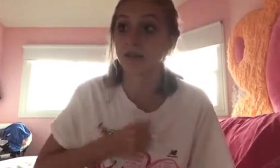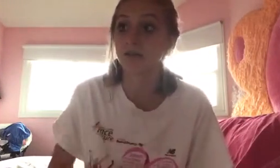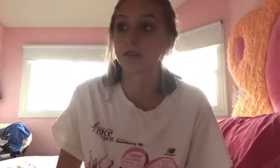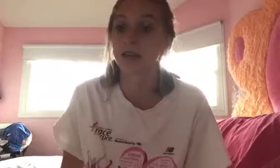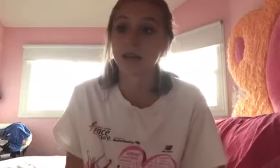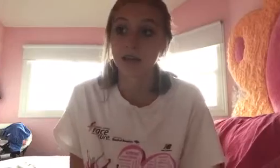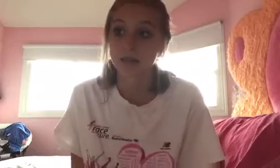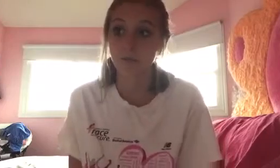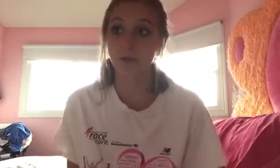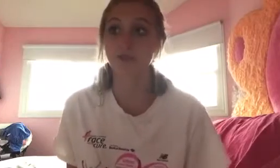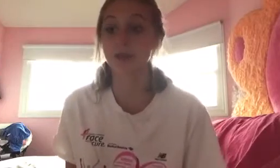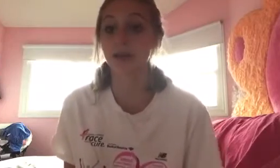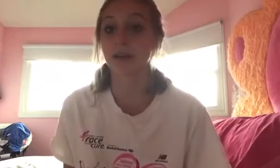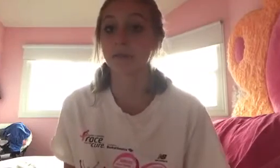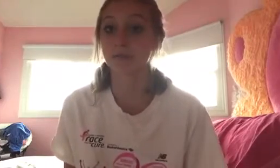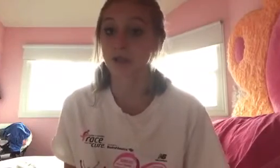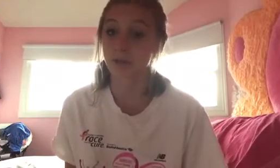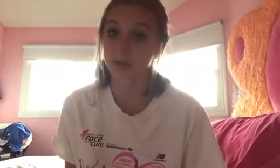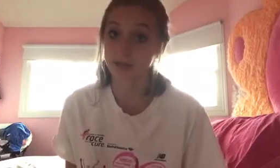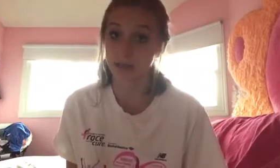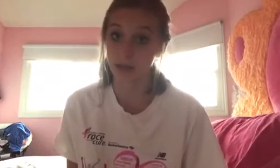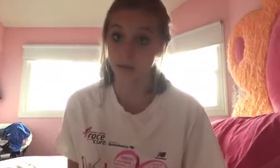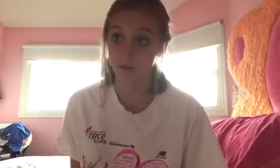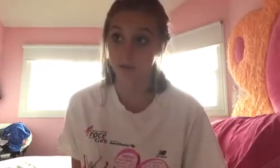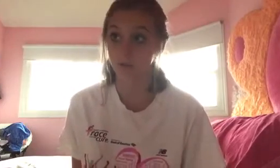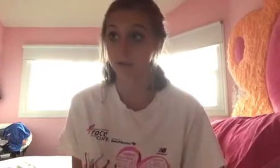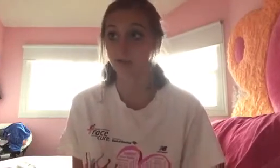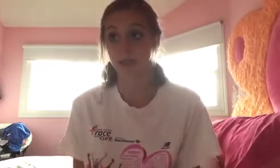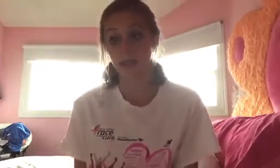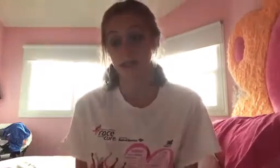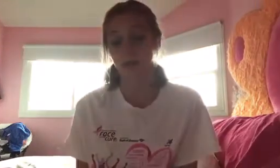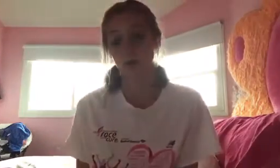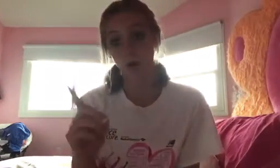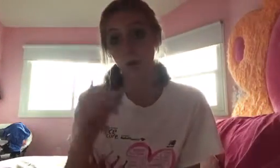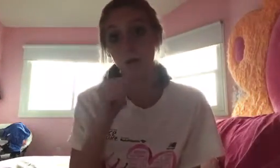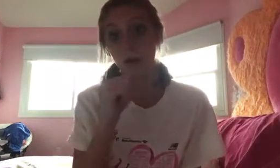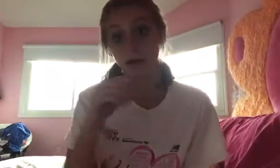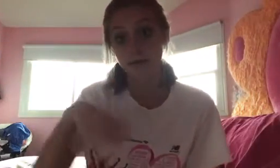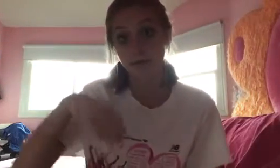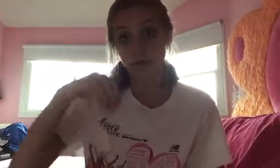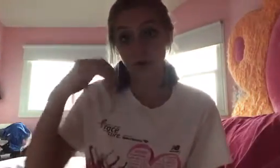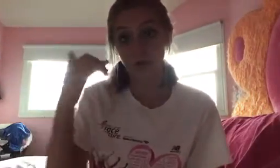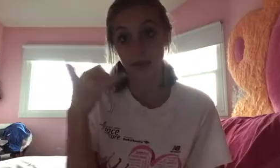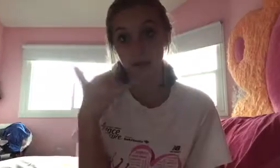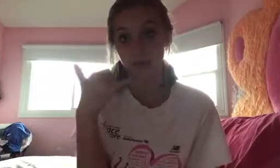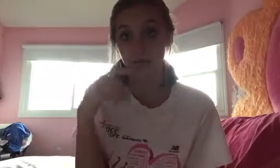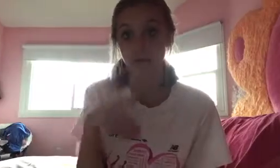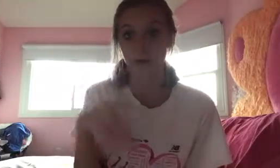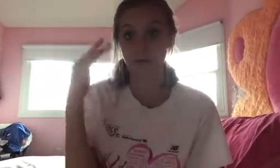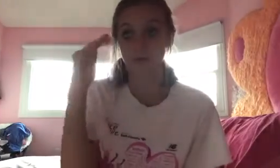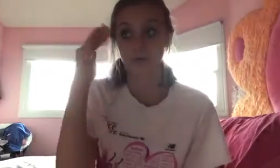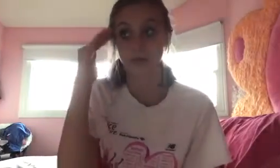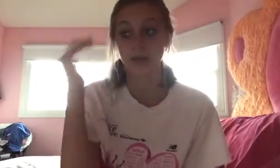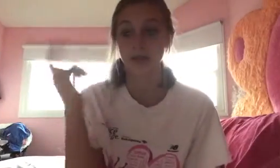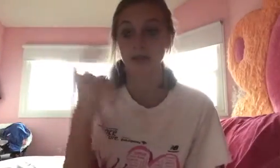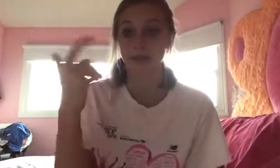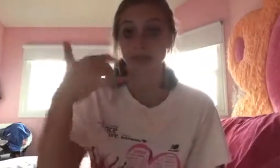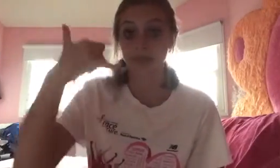I tell myself. Then we do the pre-chorus again, which is one, don't pick up the phone. I was only